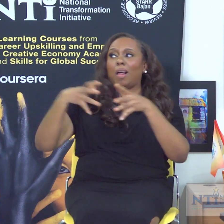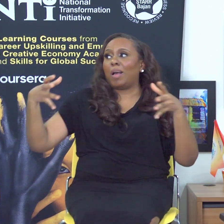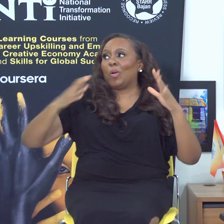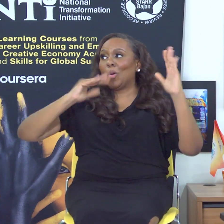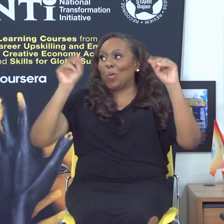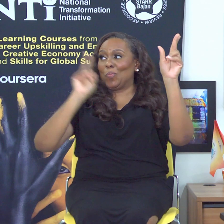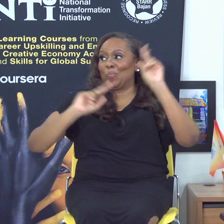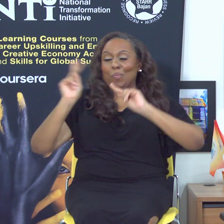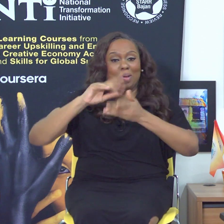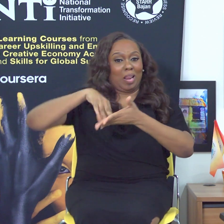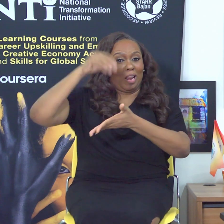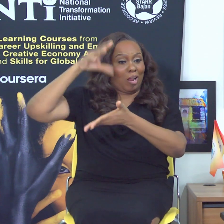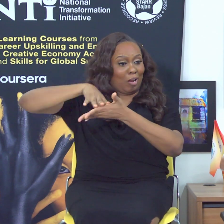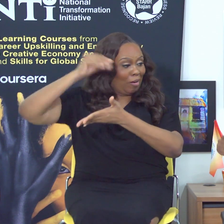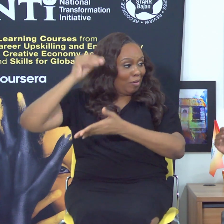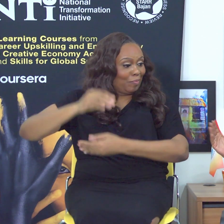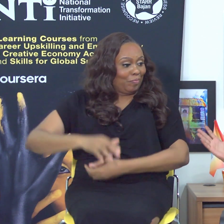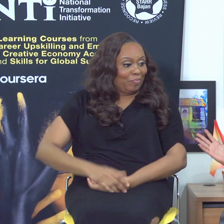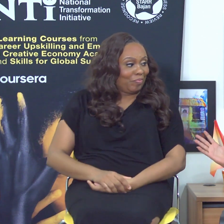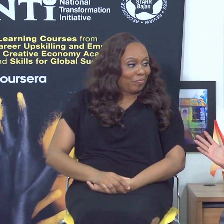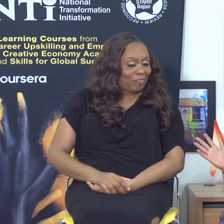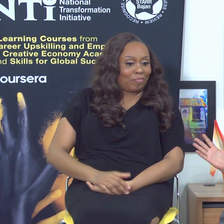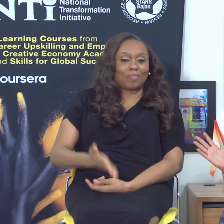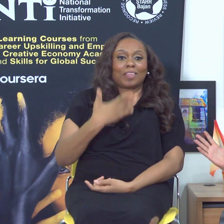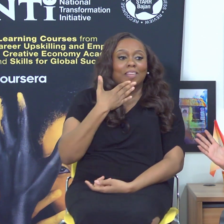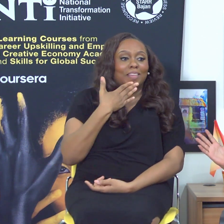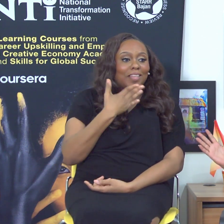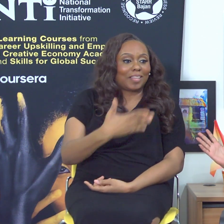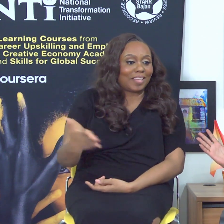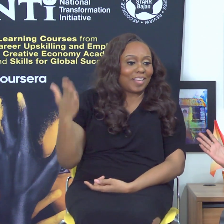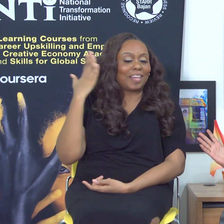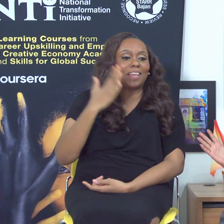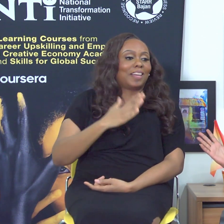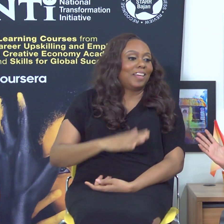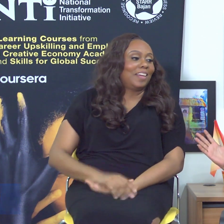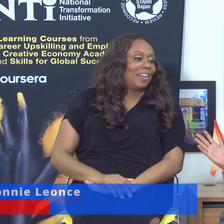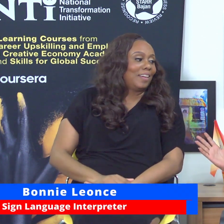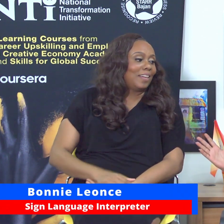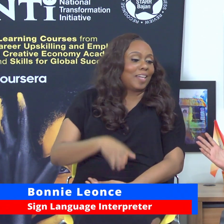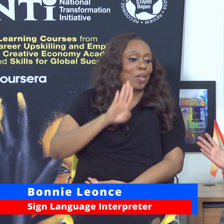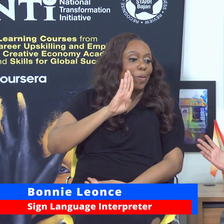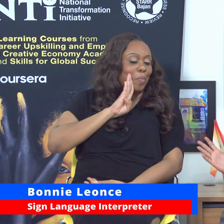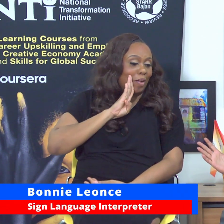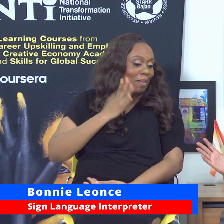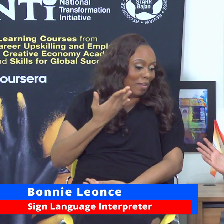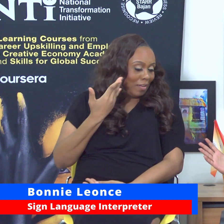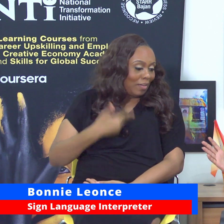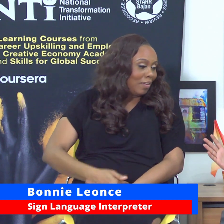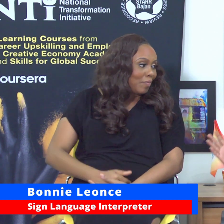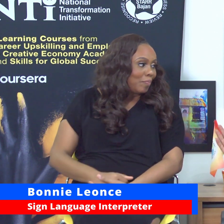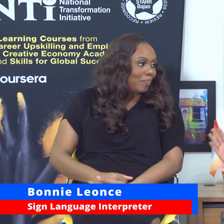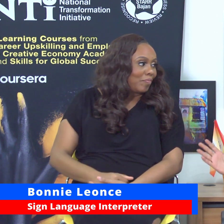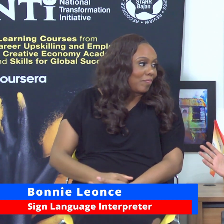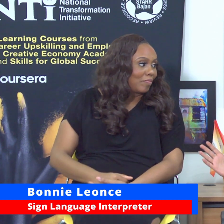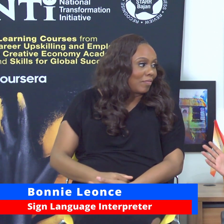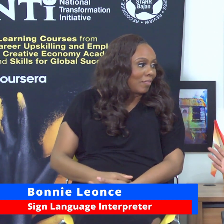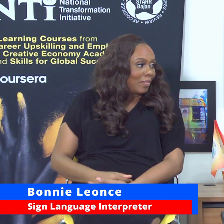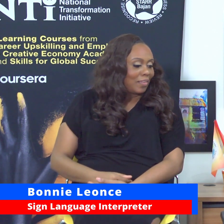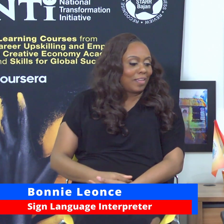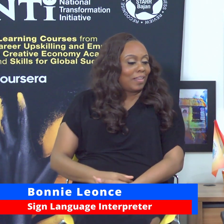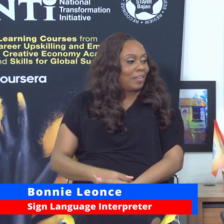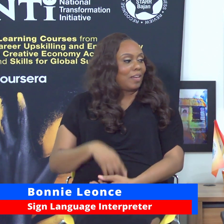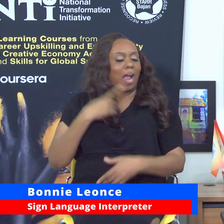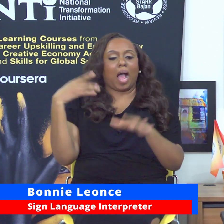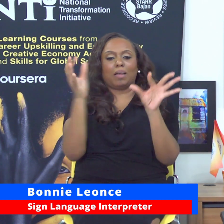home has too. I want to thank the inimitable Bonnie Leons, who has been brilliant